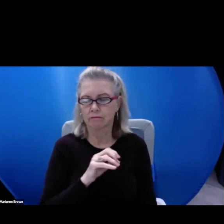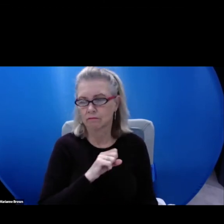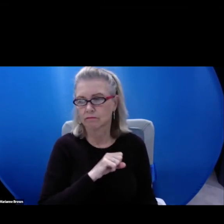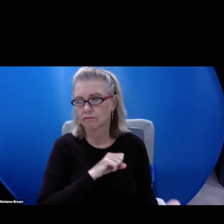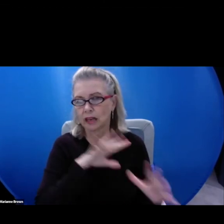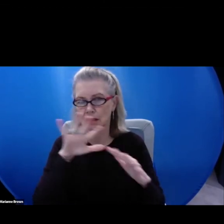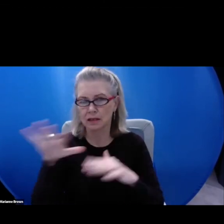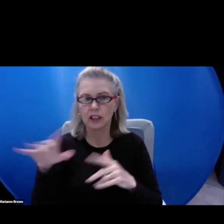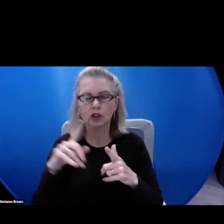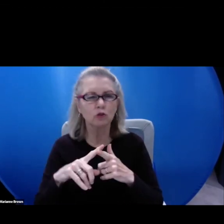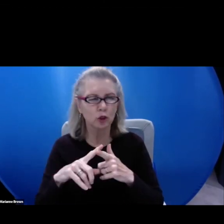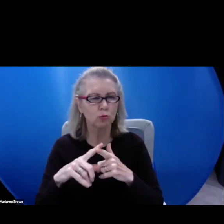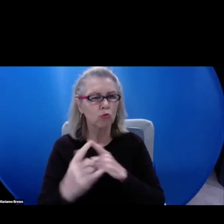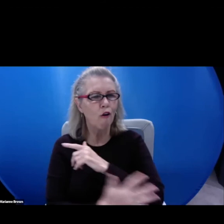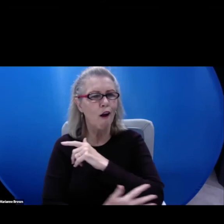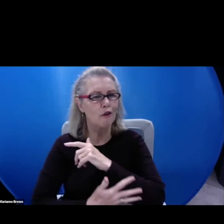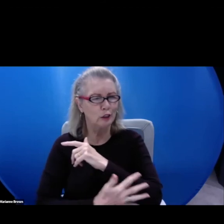they felt was pure.